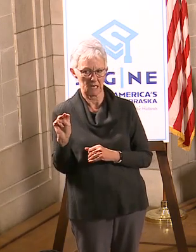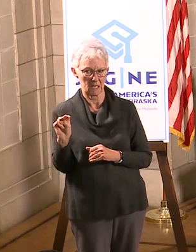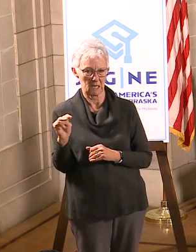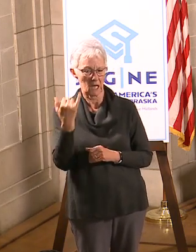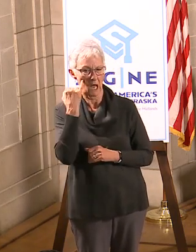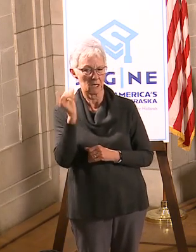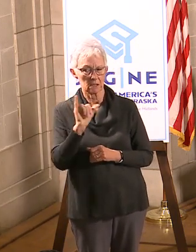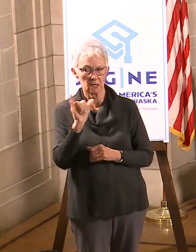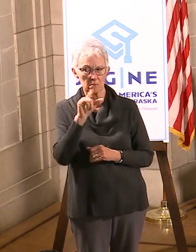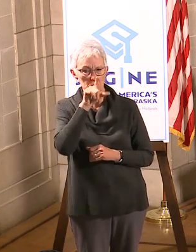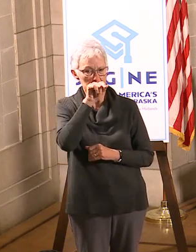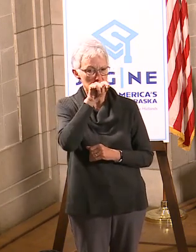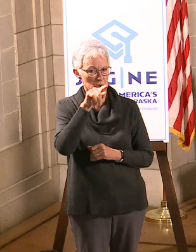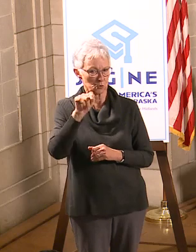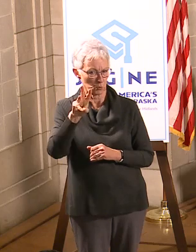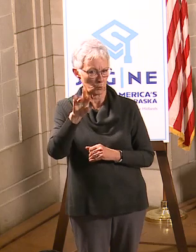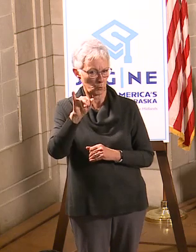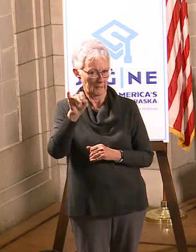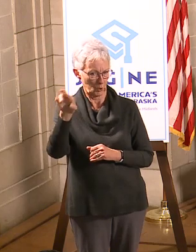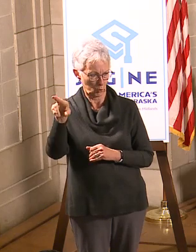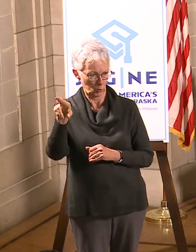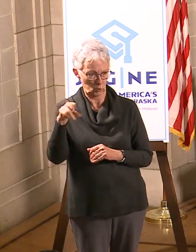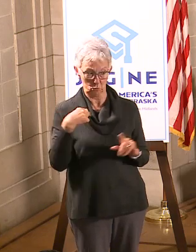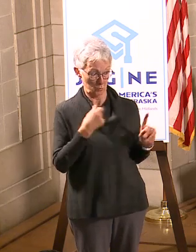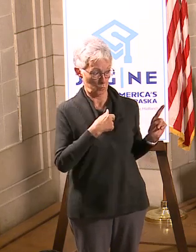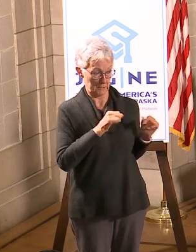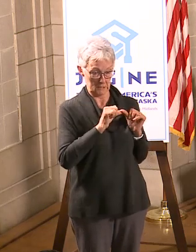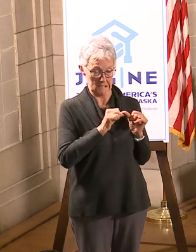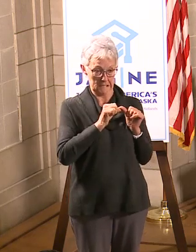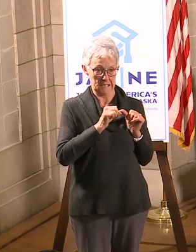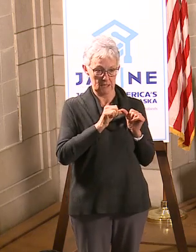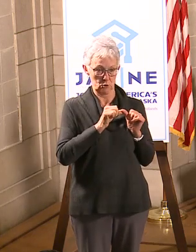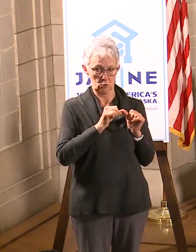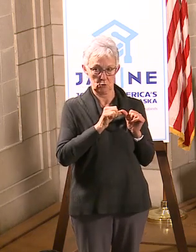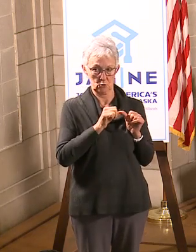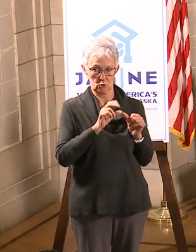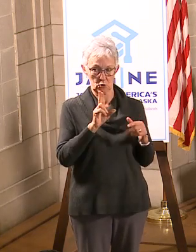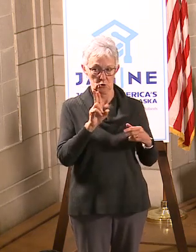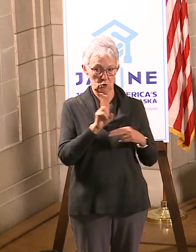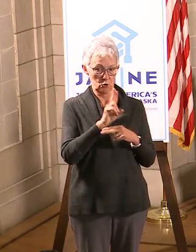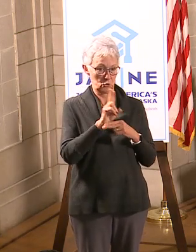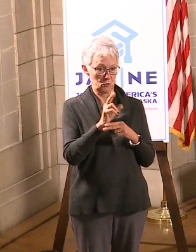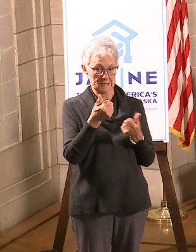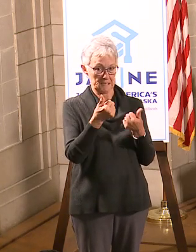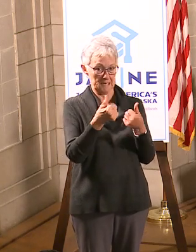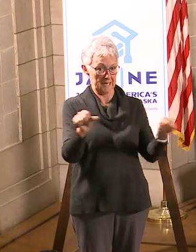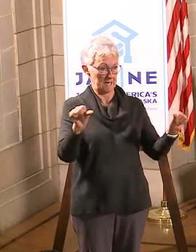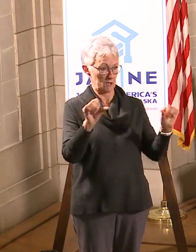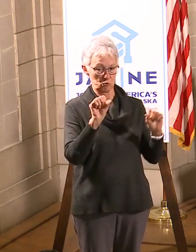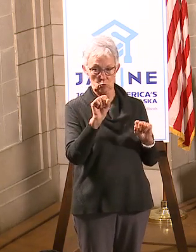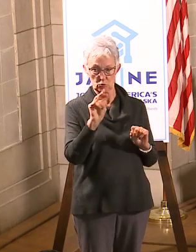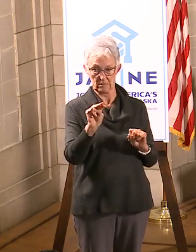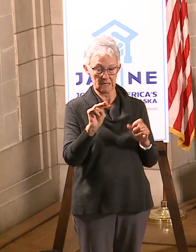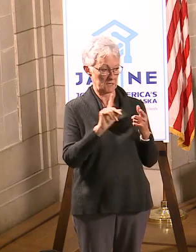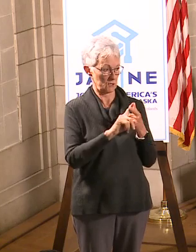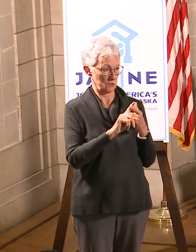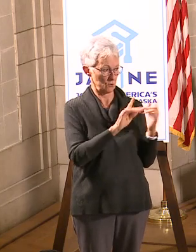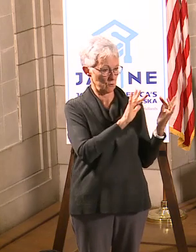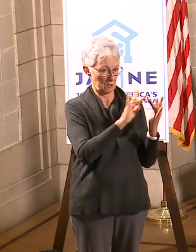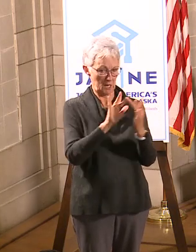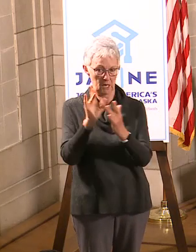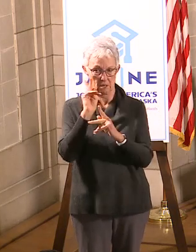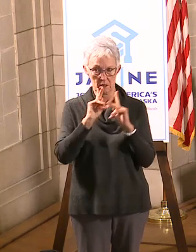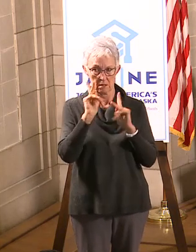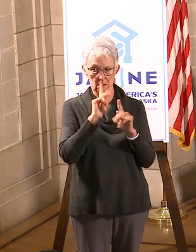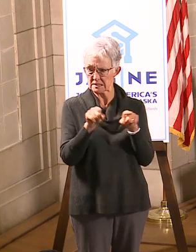and we've continued to reach out through social media to get to all sorts of folks along the way. And so I think we also added Snapchat on that